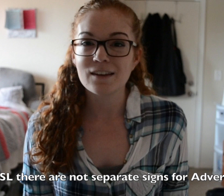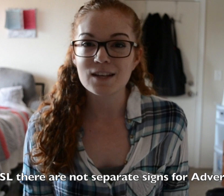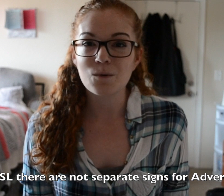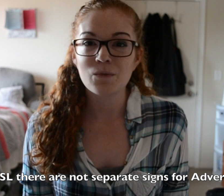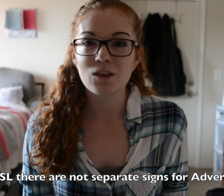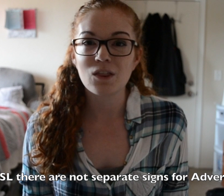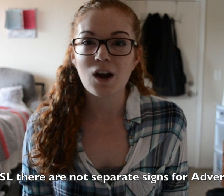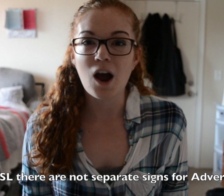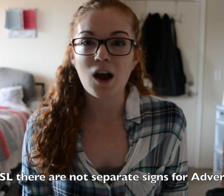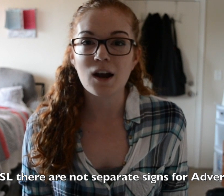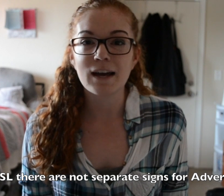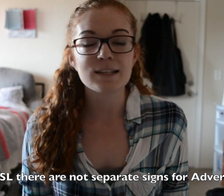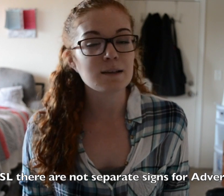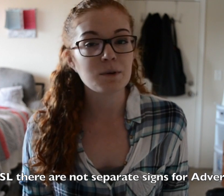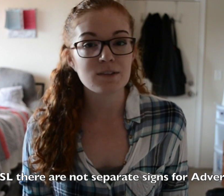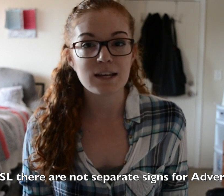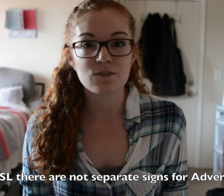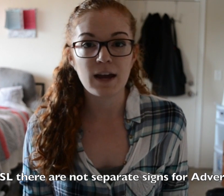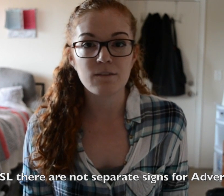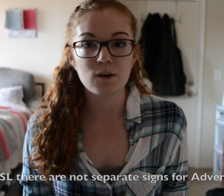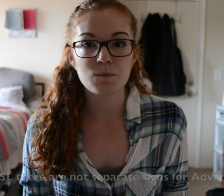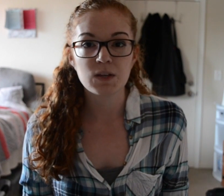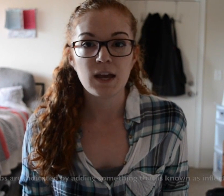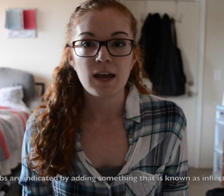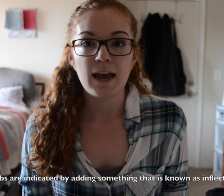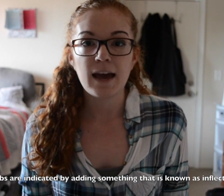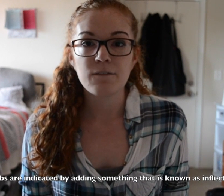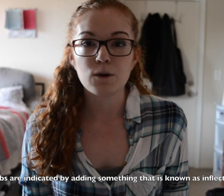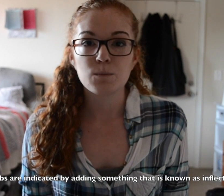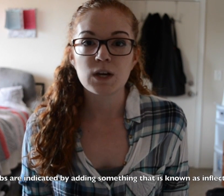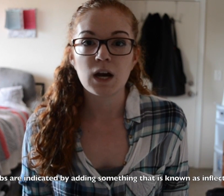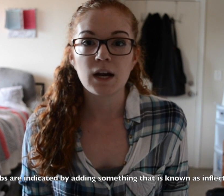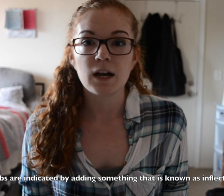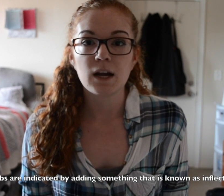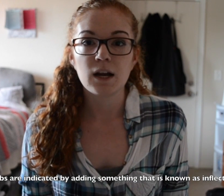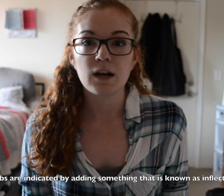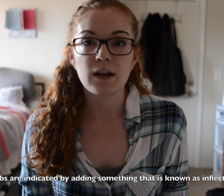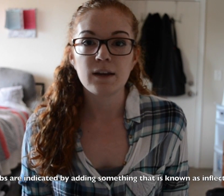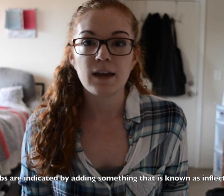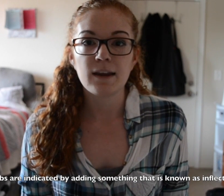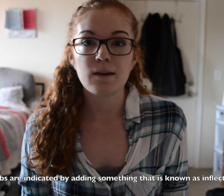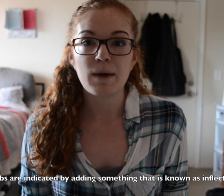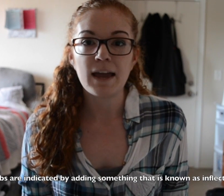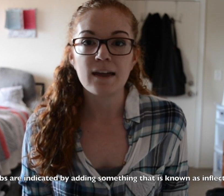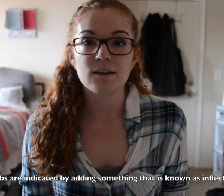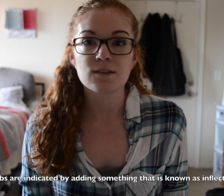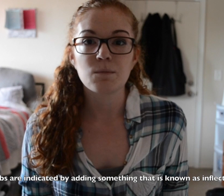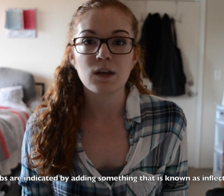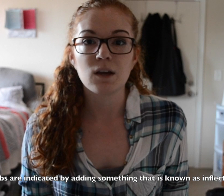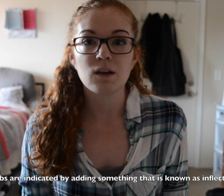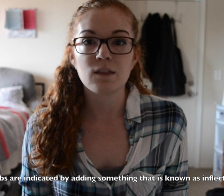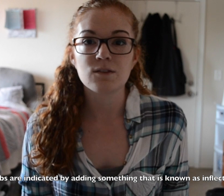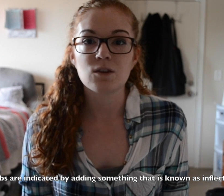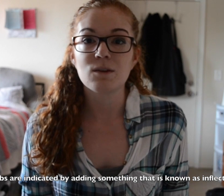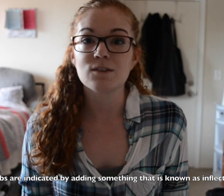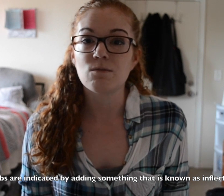ASL, there are not separate signs for adverbs. Adverbs are indicated by adding something that's known as